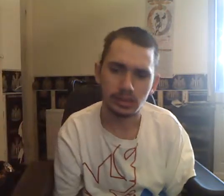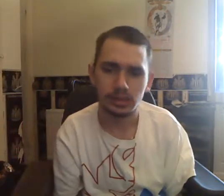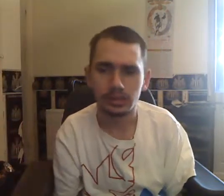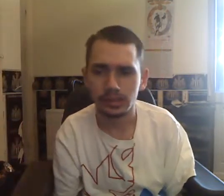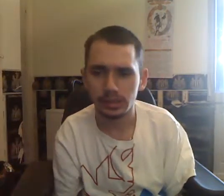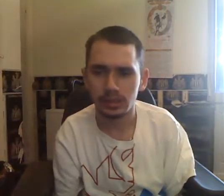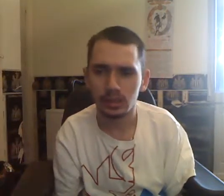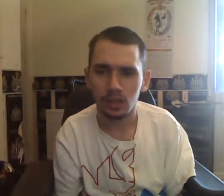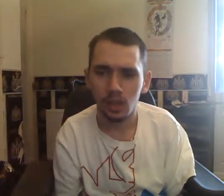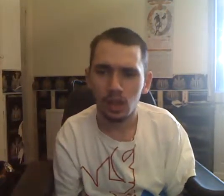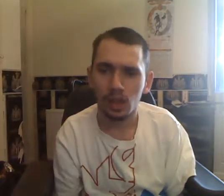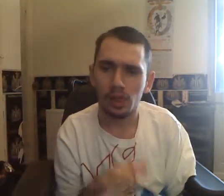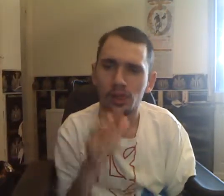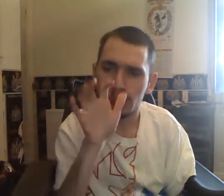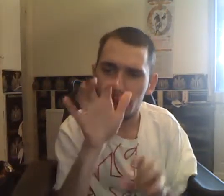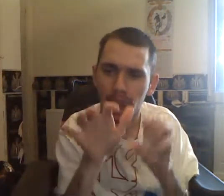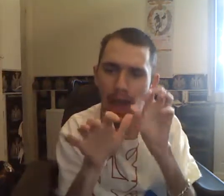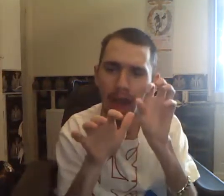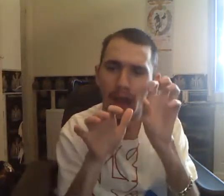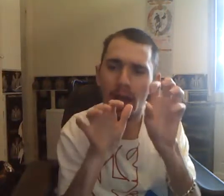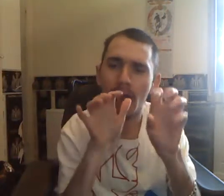side. It's the